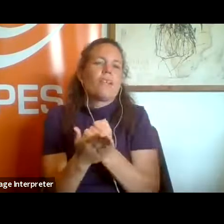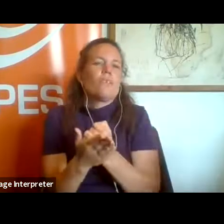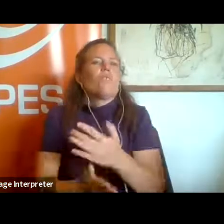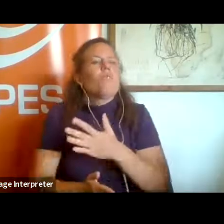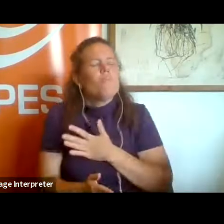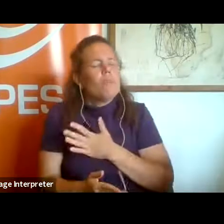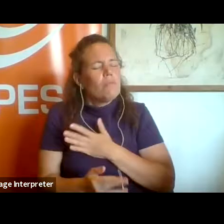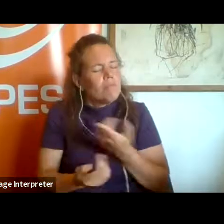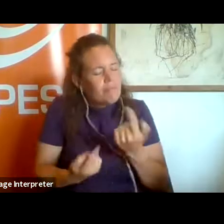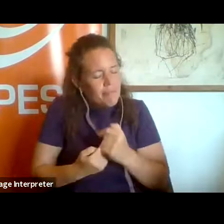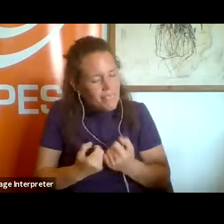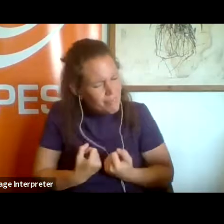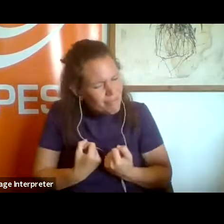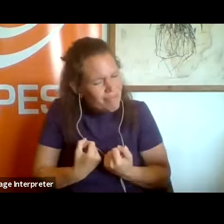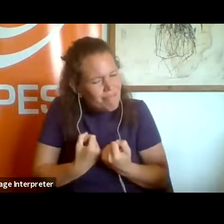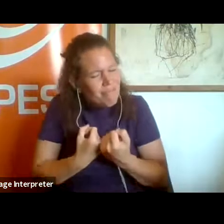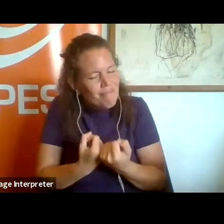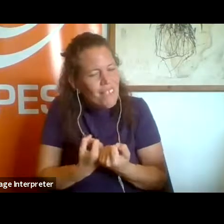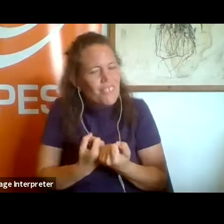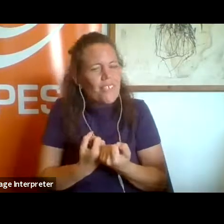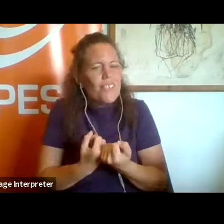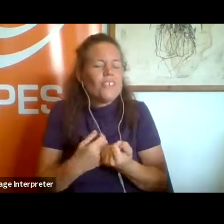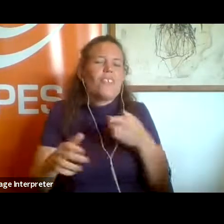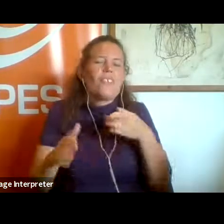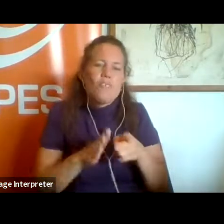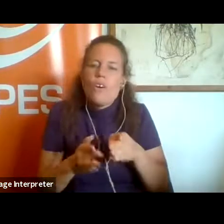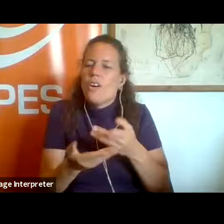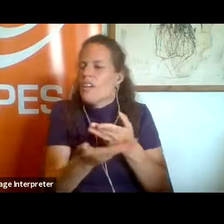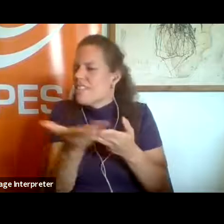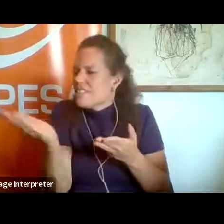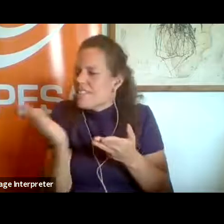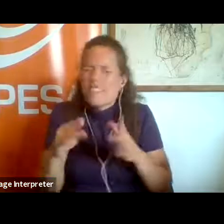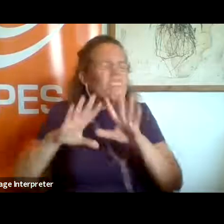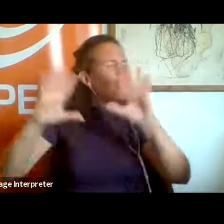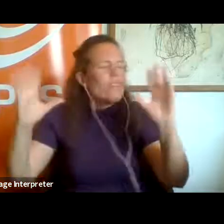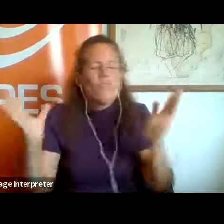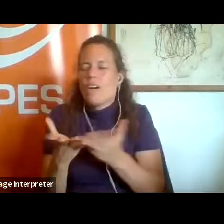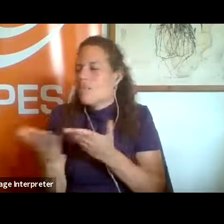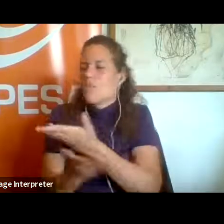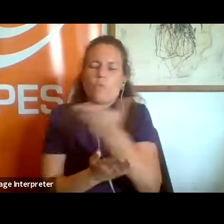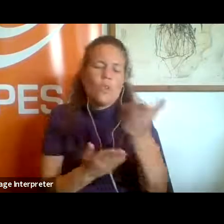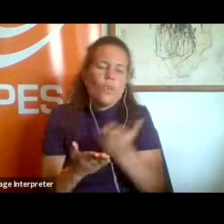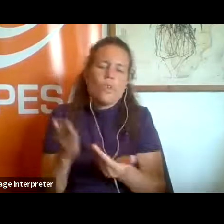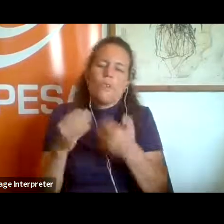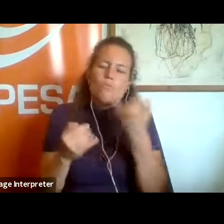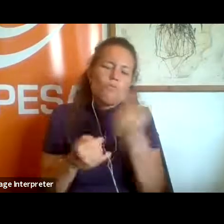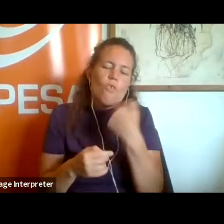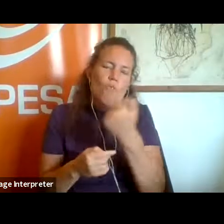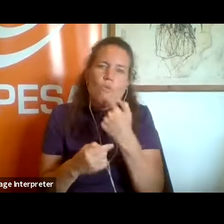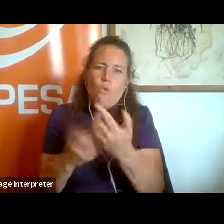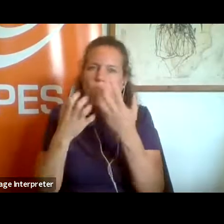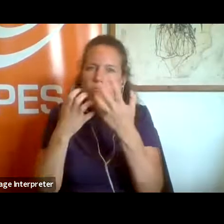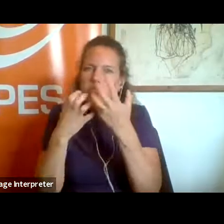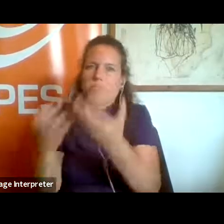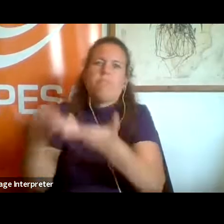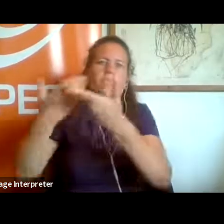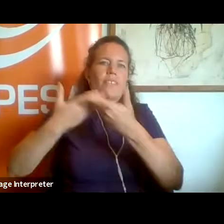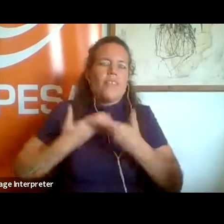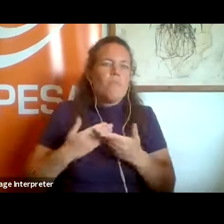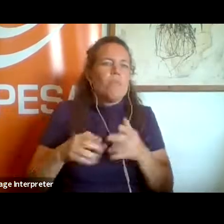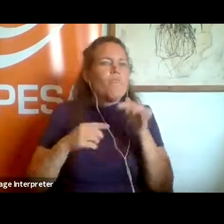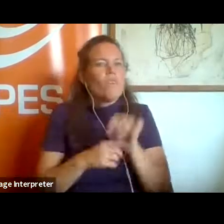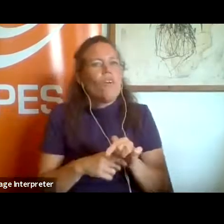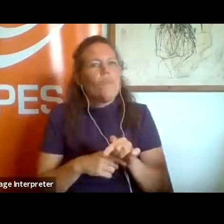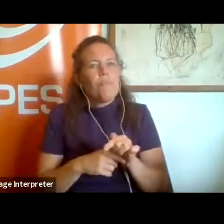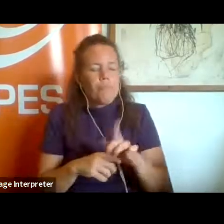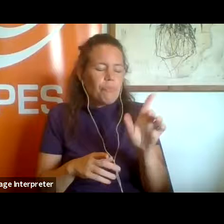passionate, really driven cyber citizens from around the world who tell me about the context in which they operate and the environment in